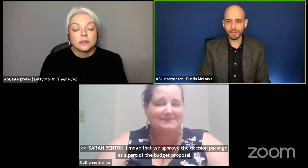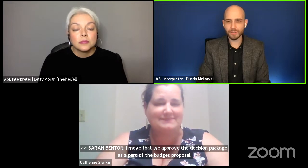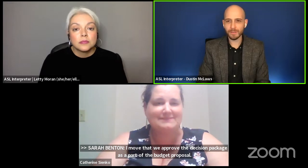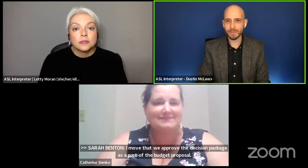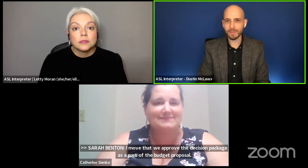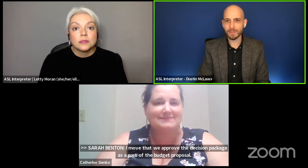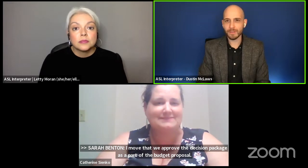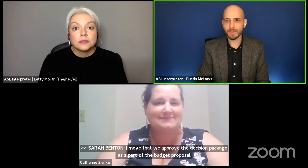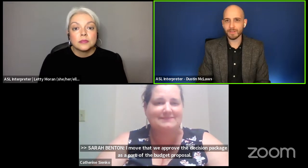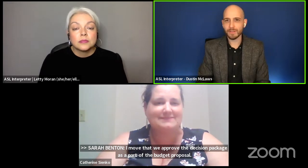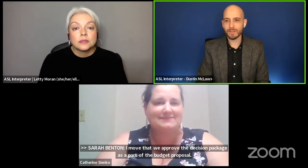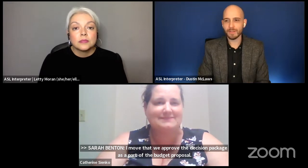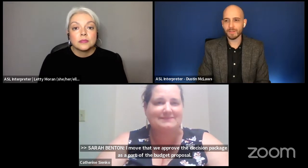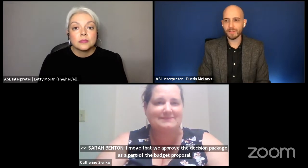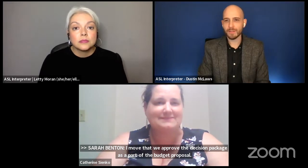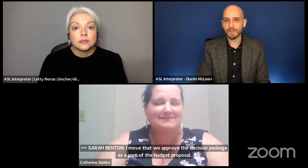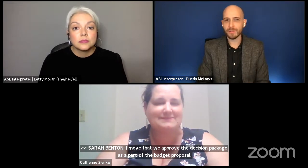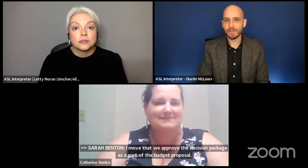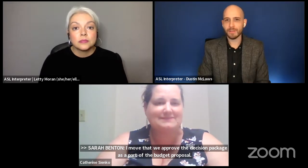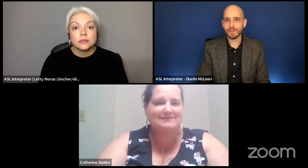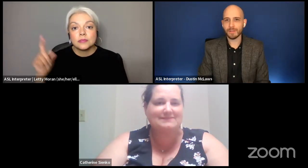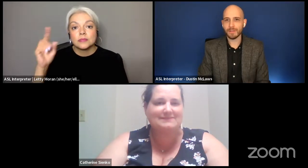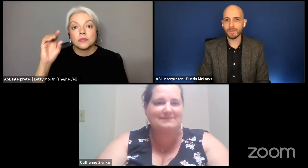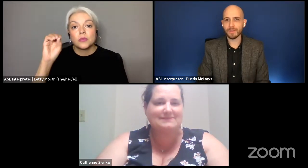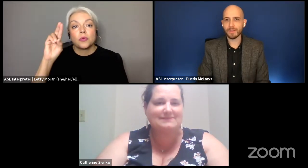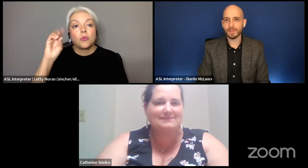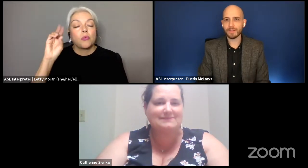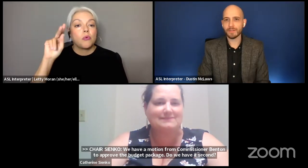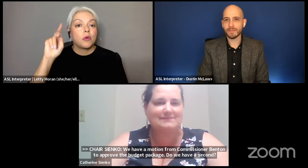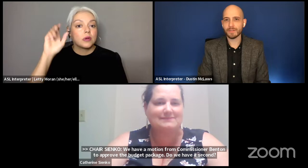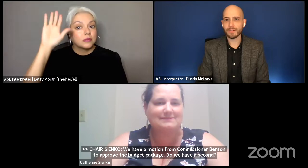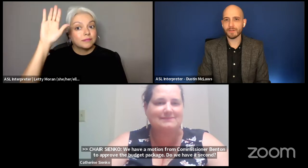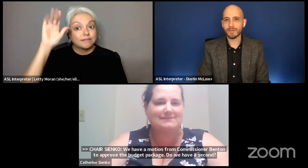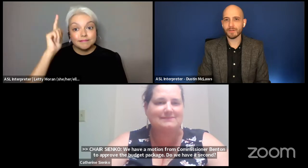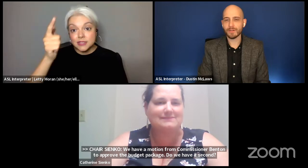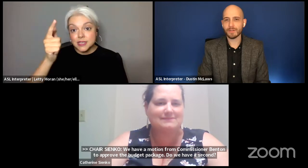second? A second.